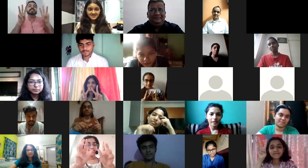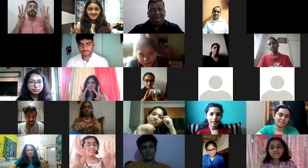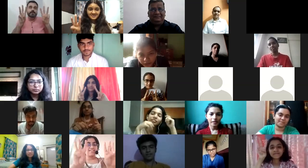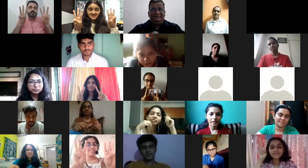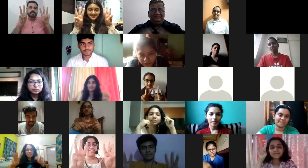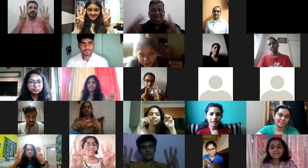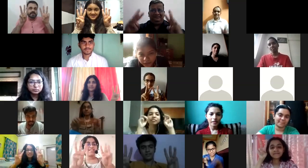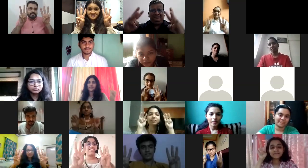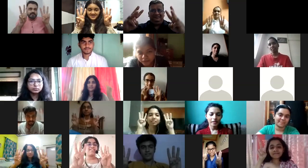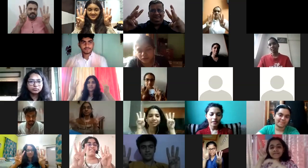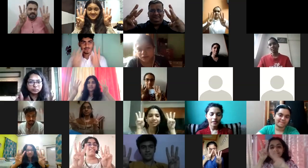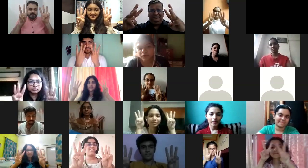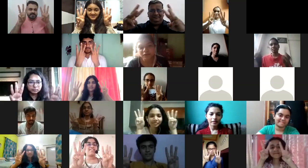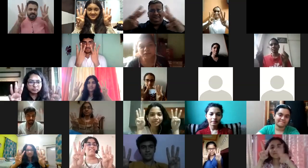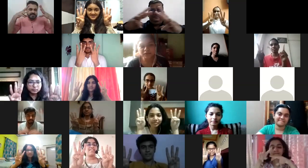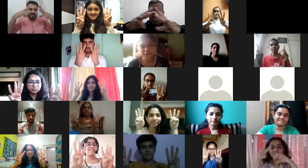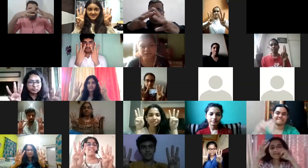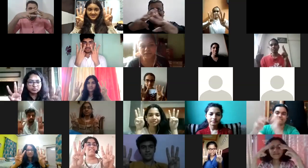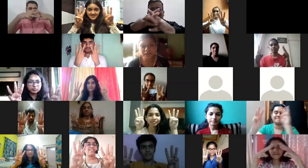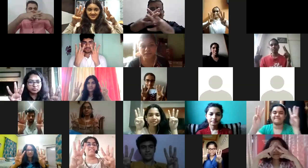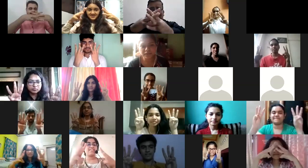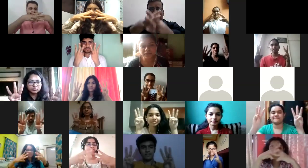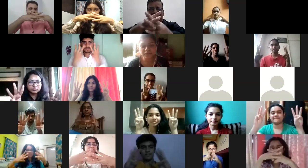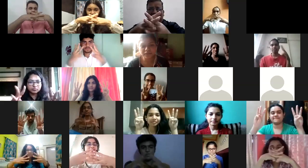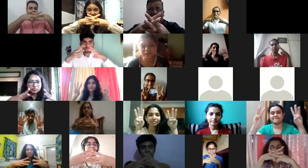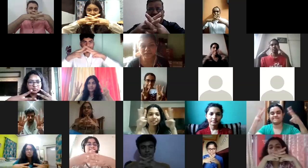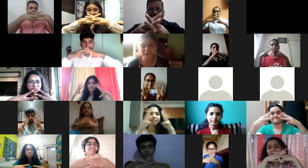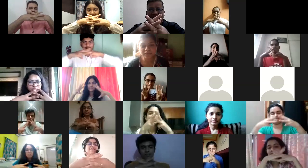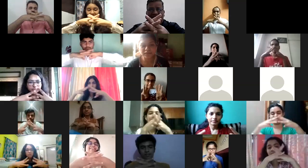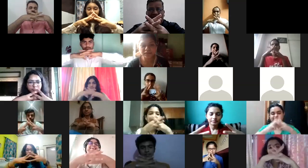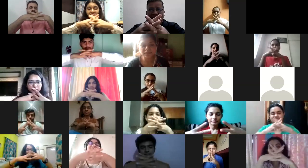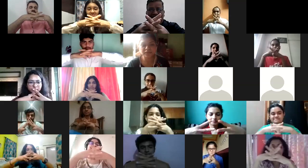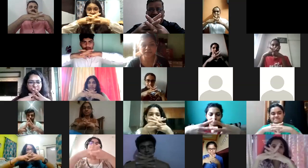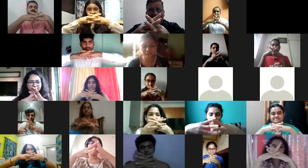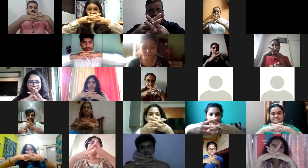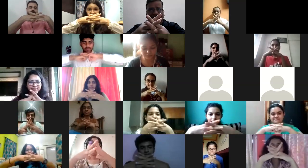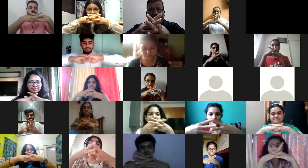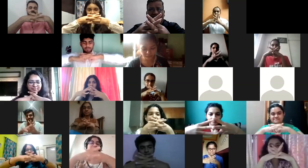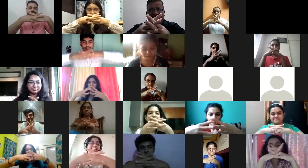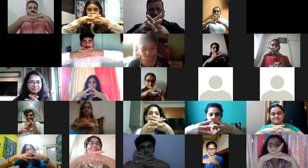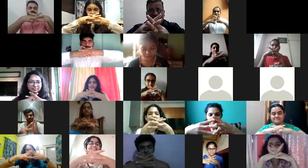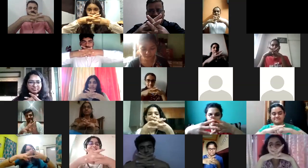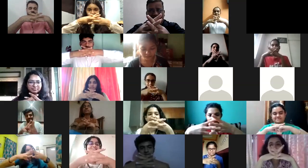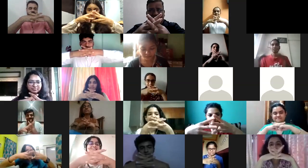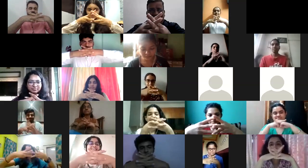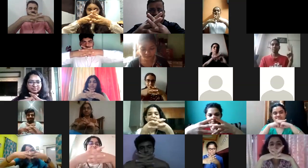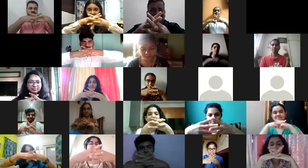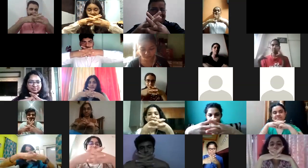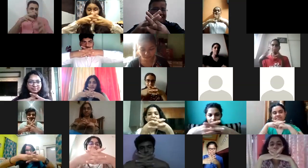W, this, and merge them together. This is W. Okay. Actually, this